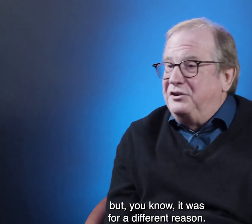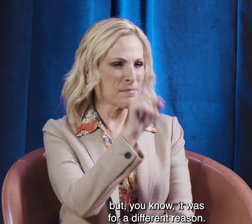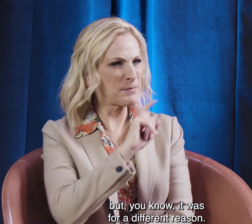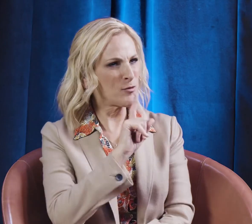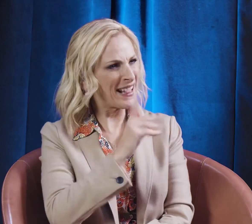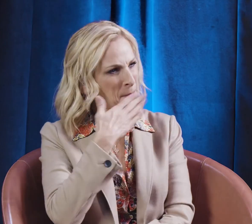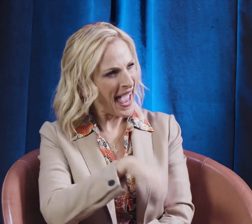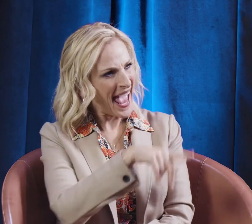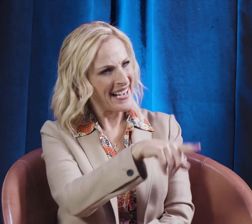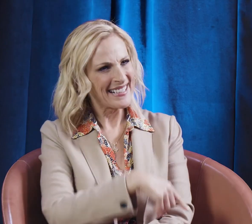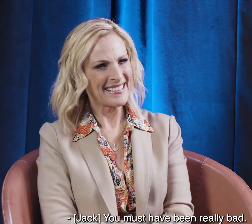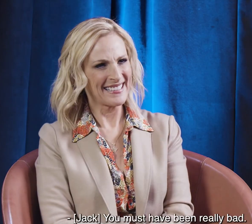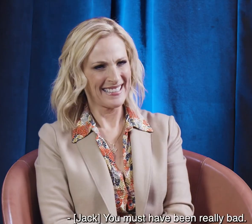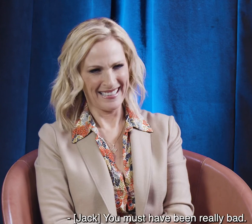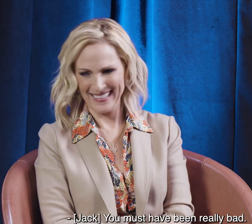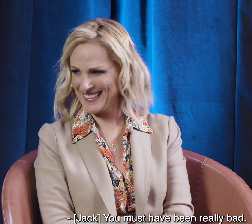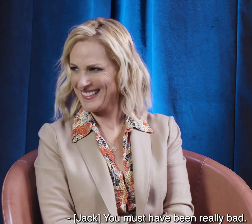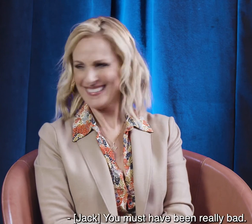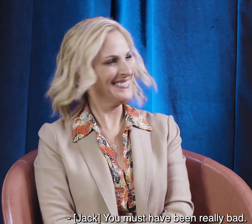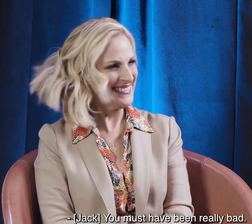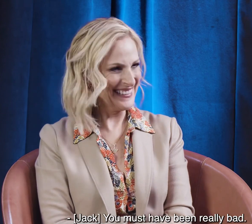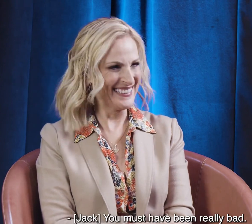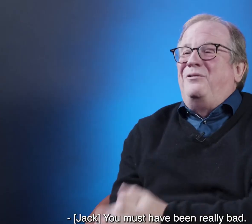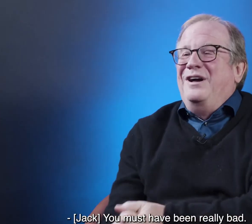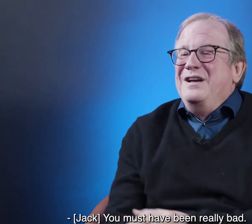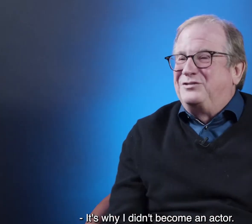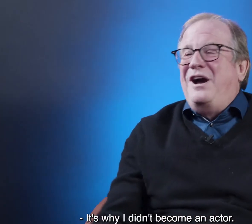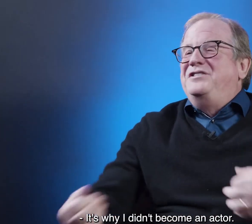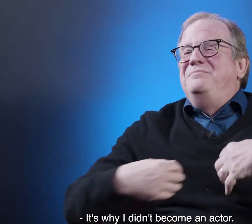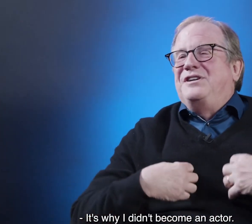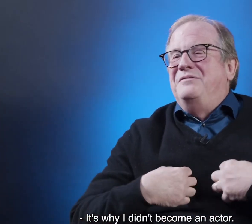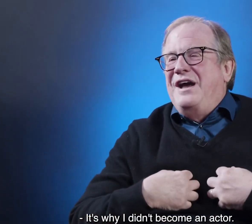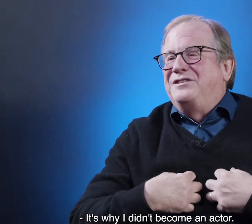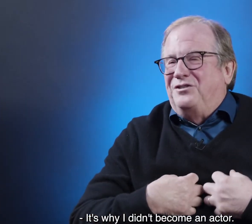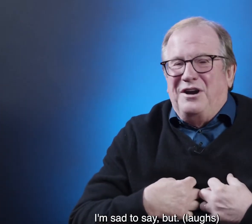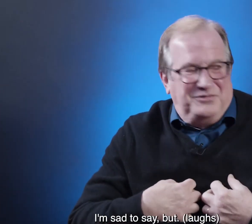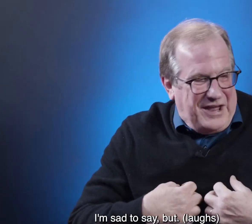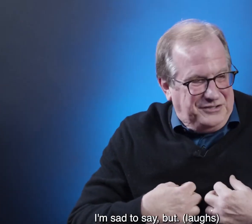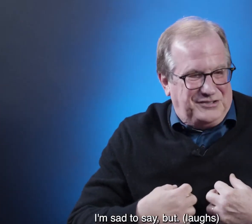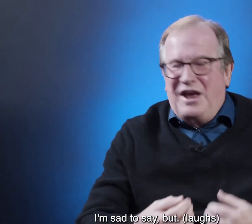reason. You must have been really bad. It's why I didn't become an actor, I'm sad to say.